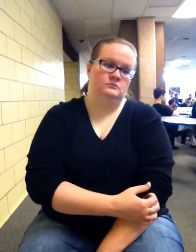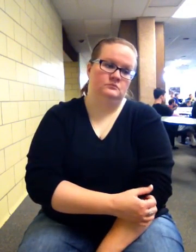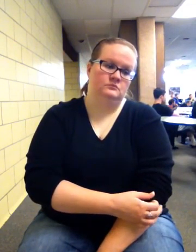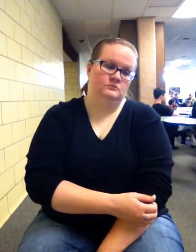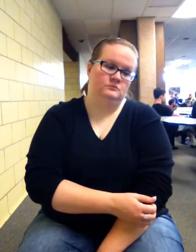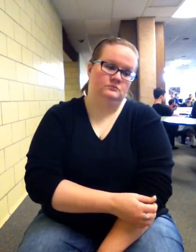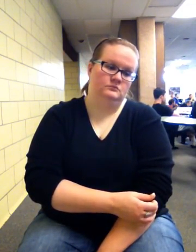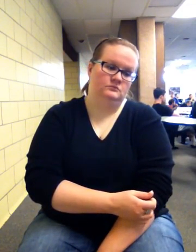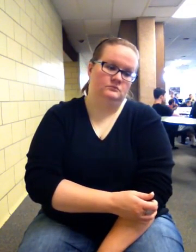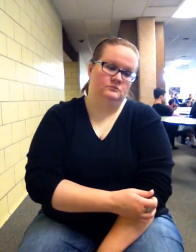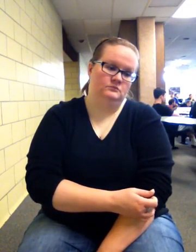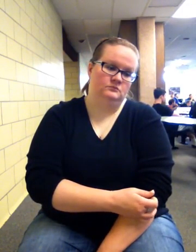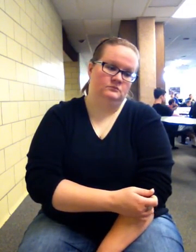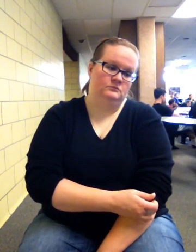The next method that we're going to look at